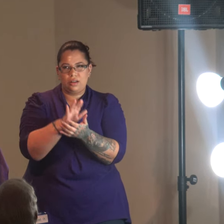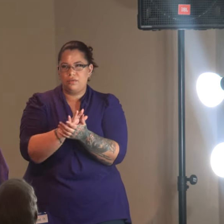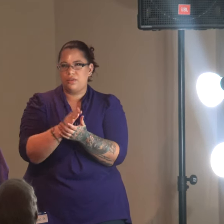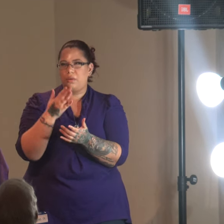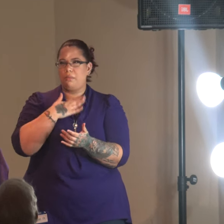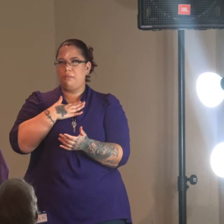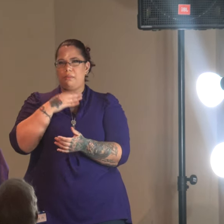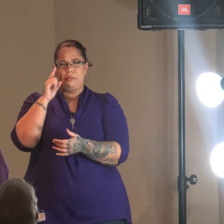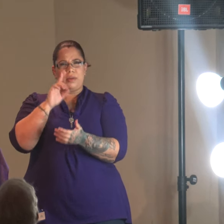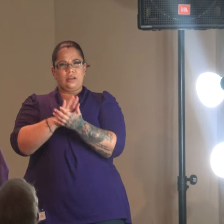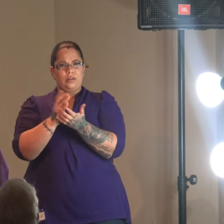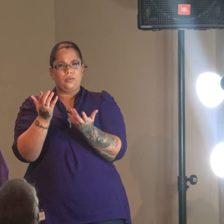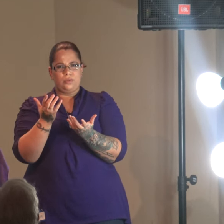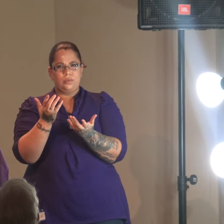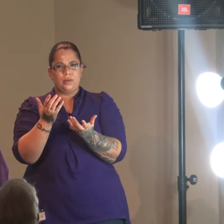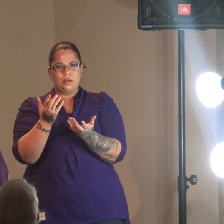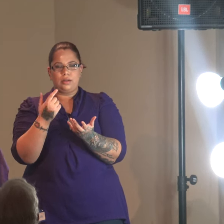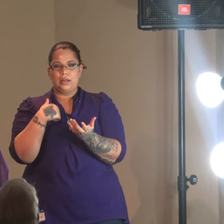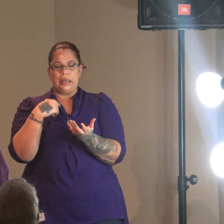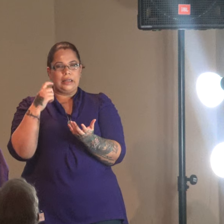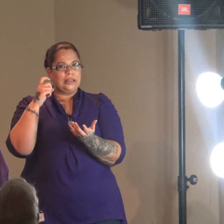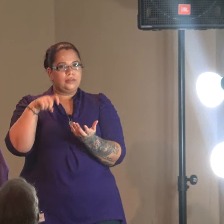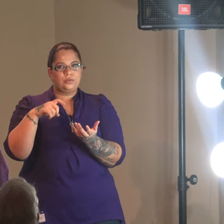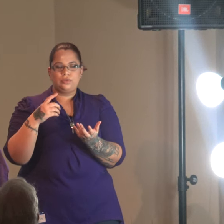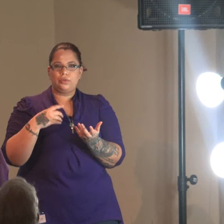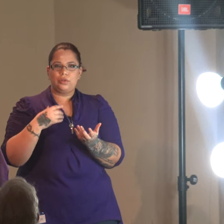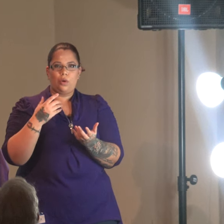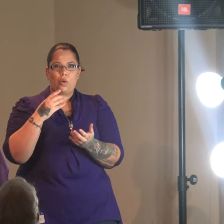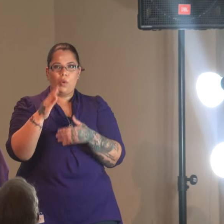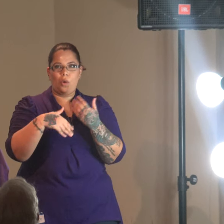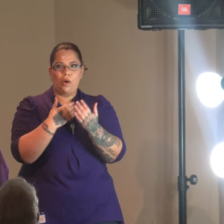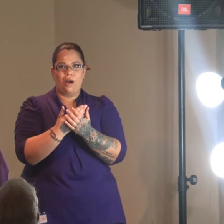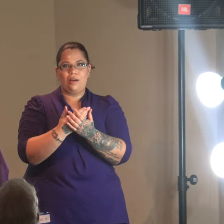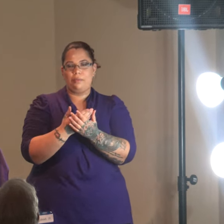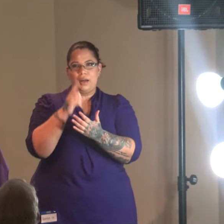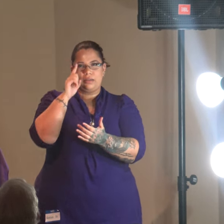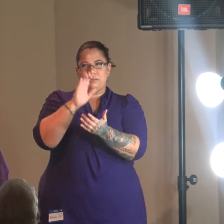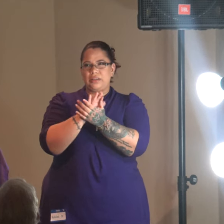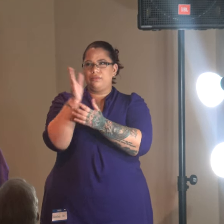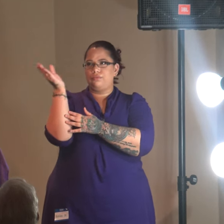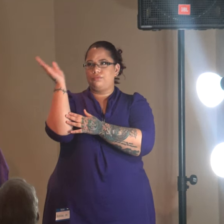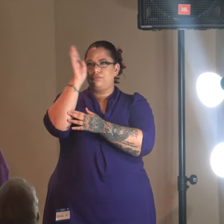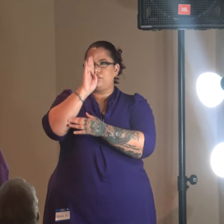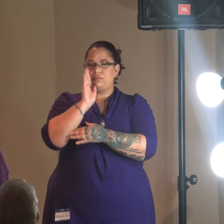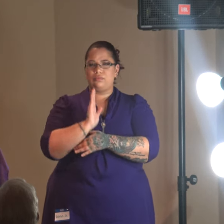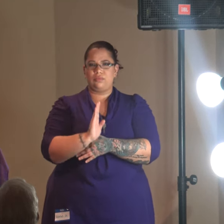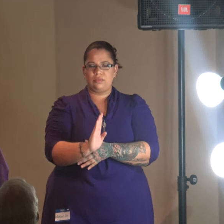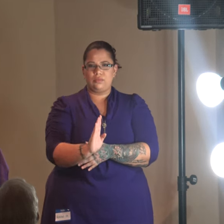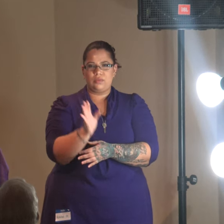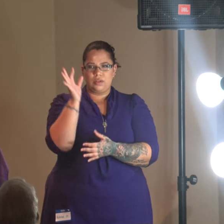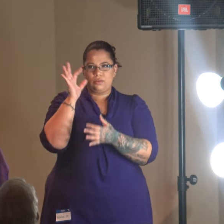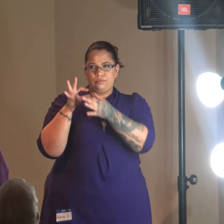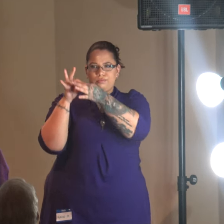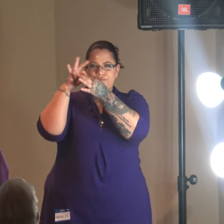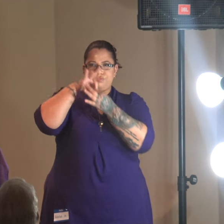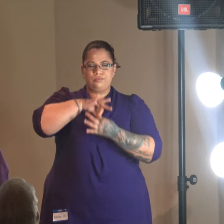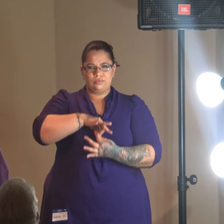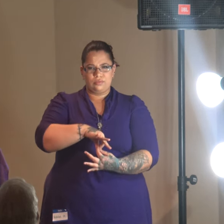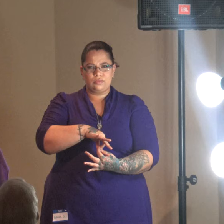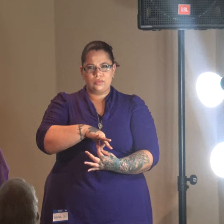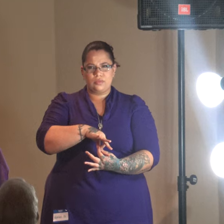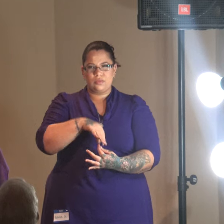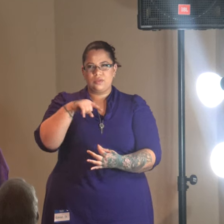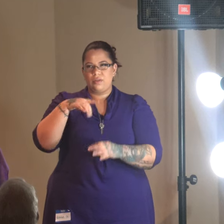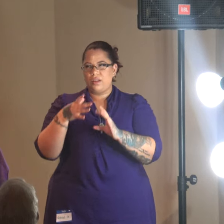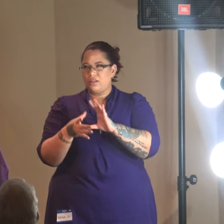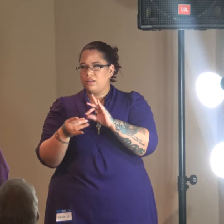belief? I had to bring all of my beliefs into alignment. Like, I had to tell myself, wait a minute, this story that they have about